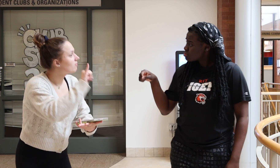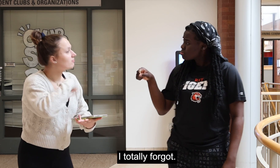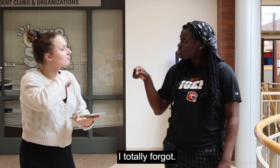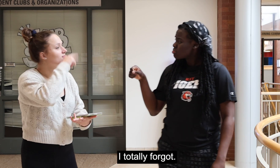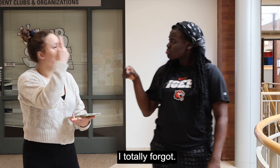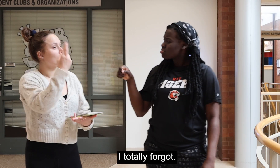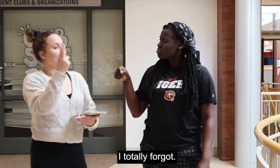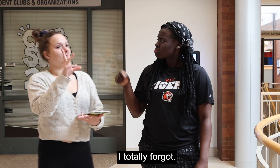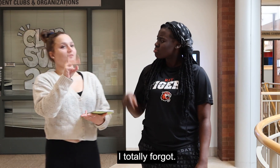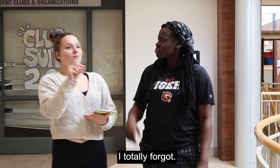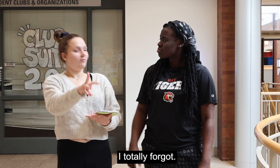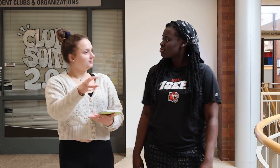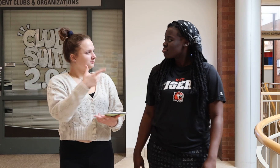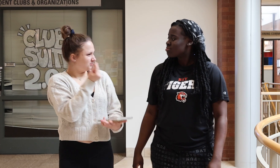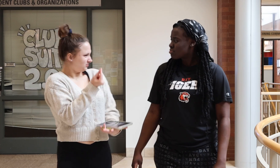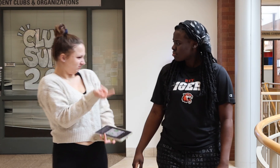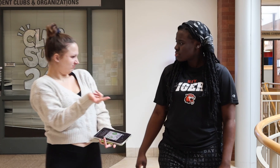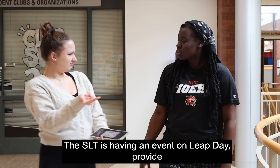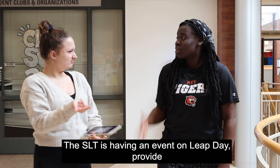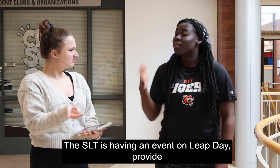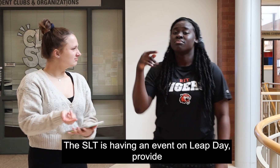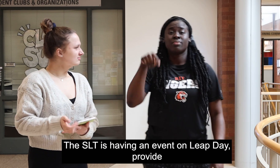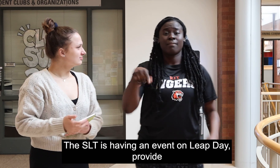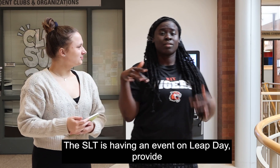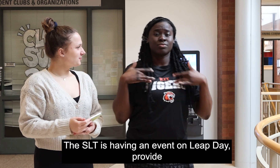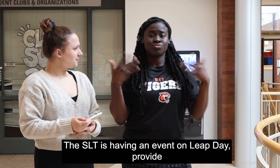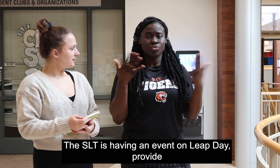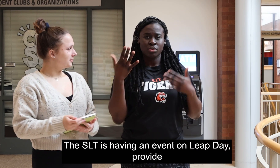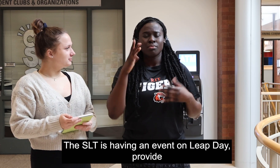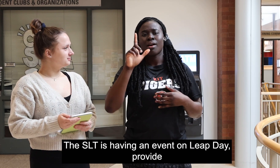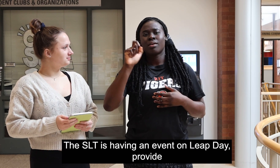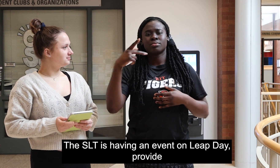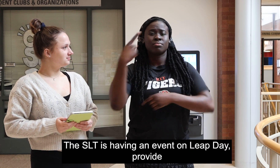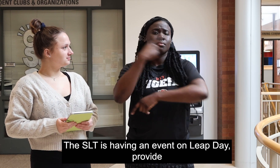I totally forgot. The SLT is having an event on Leap Day.